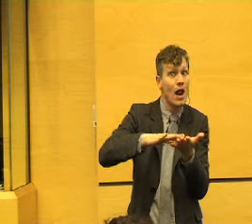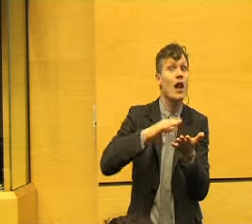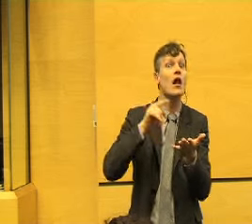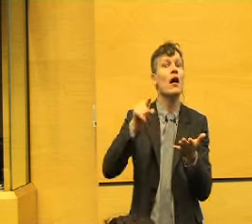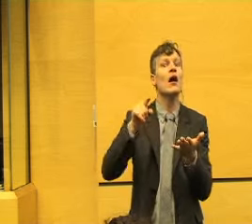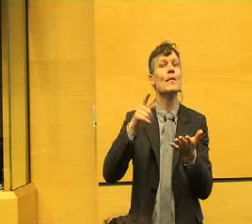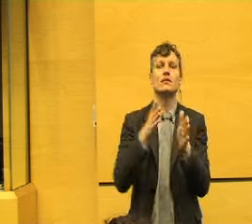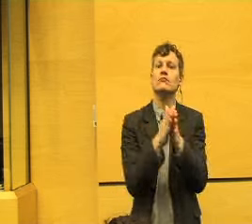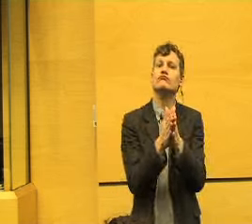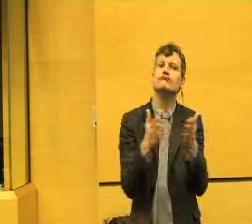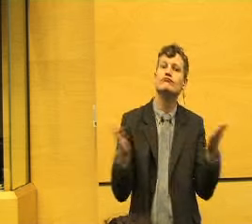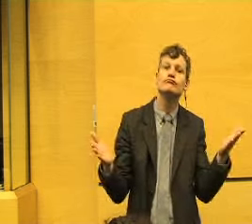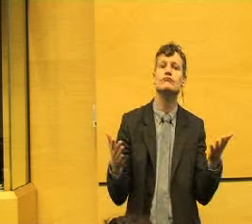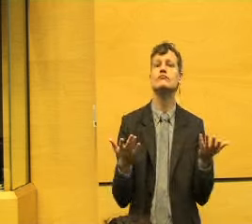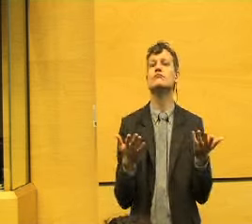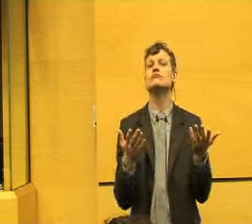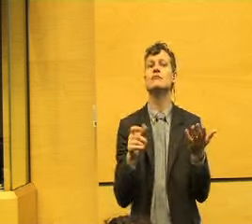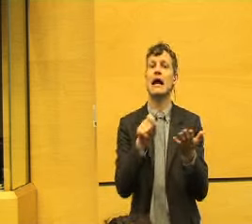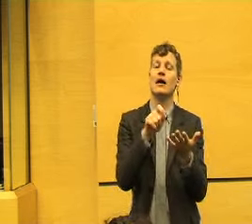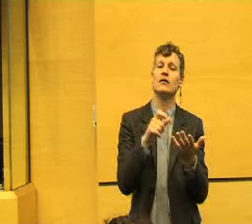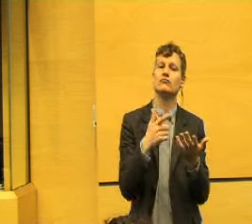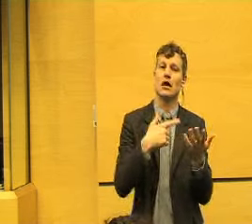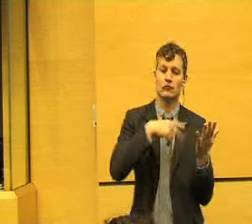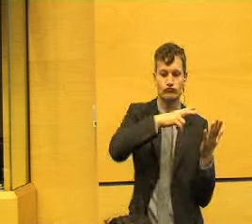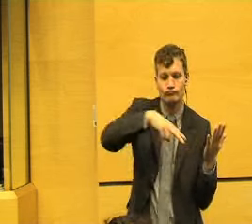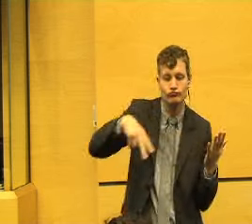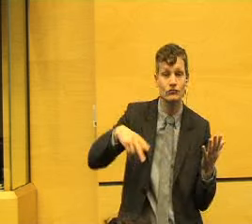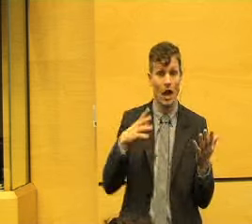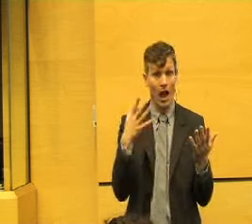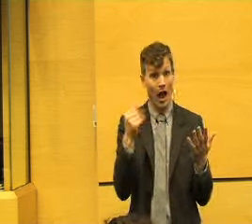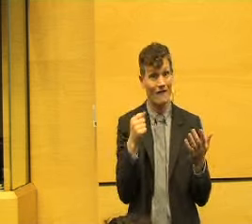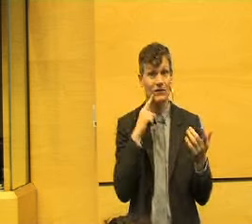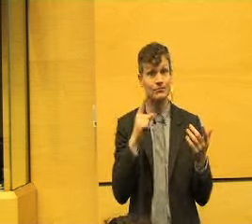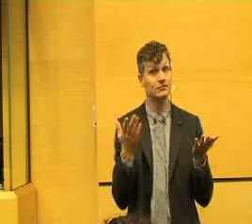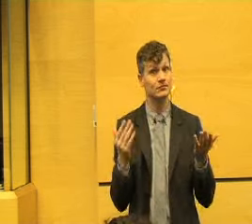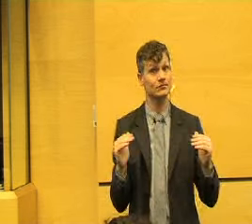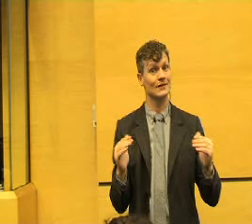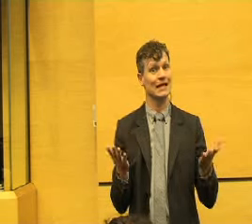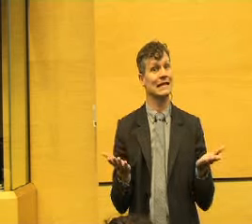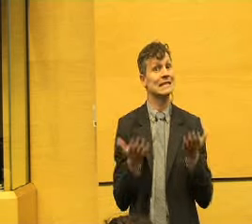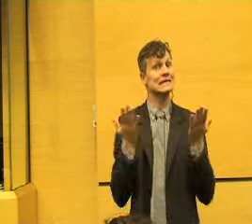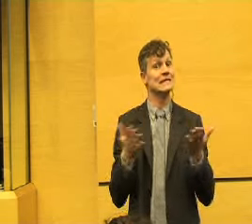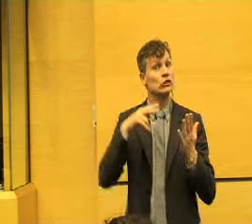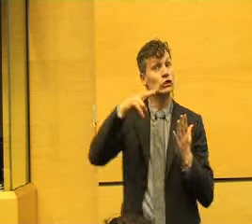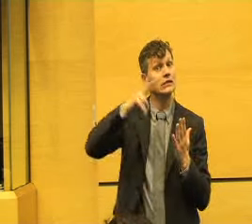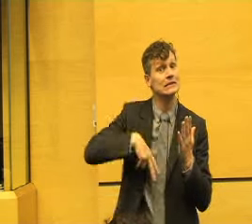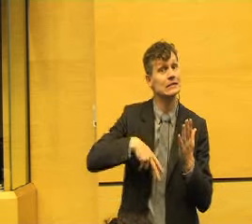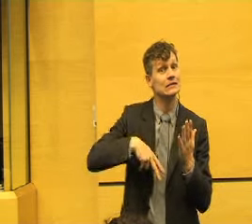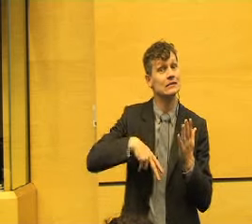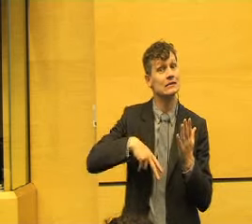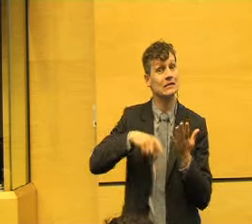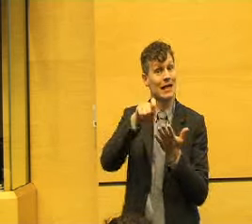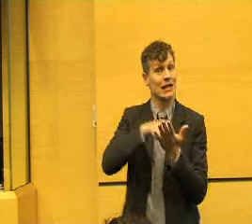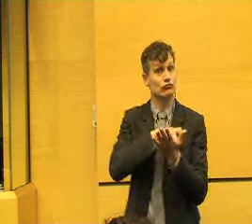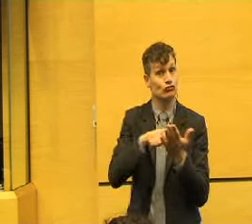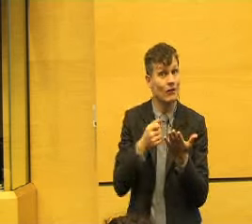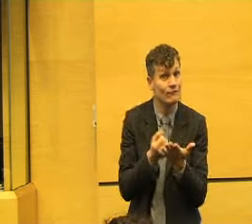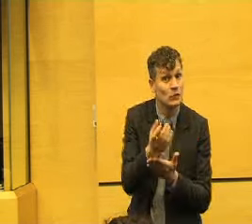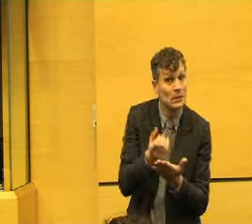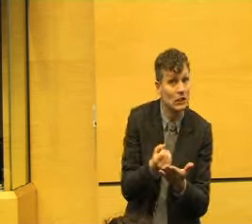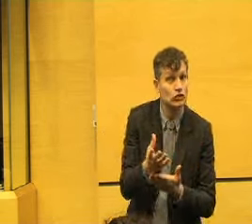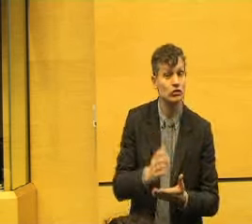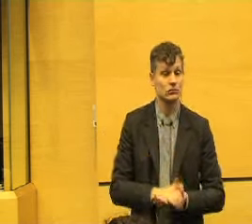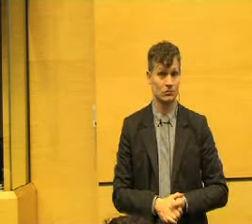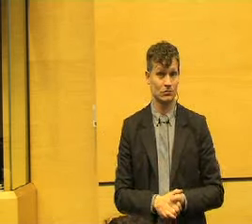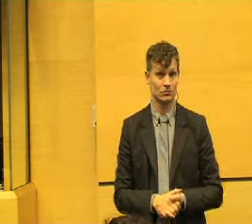in easy-to-read formats? If there are public meetings, is it usual or not to have a